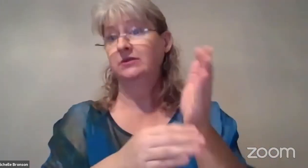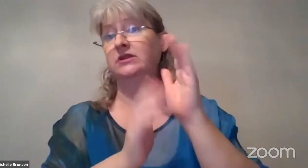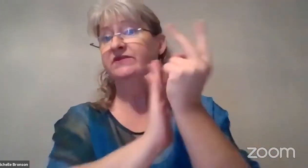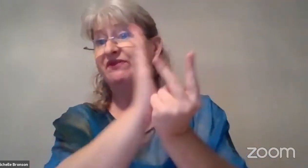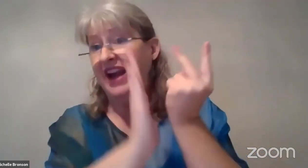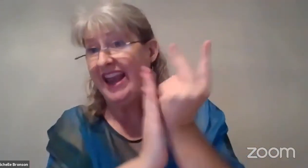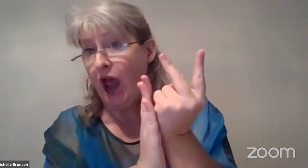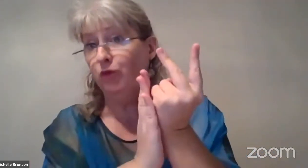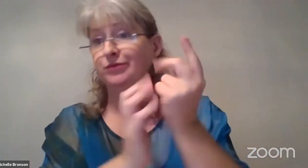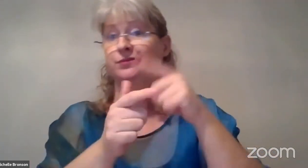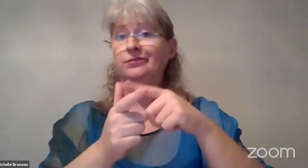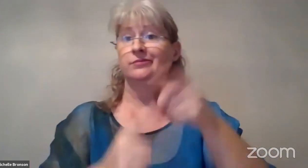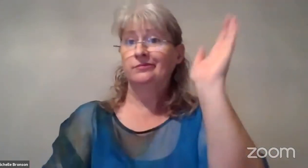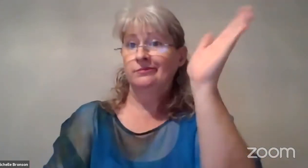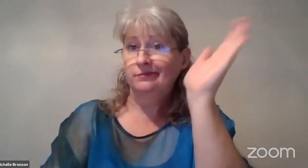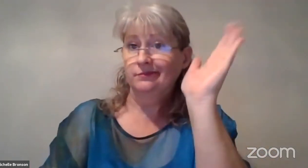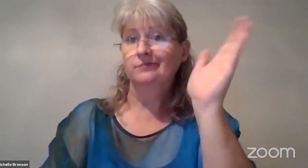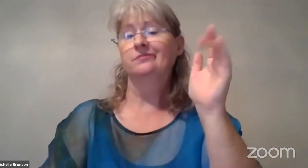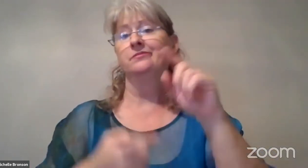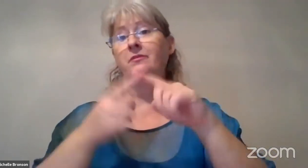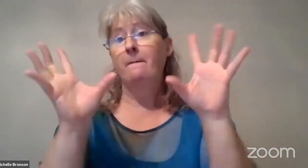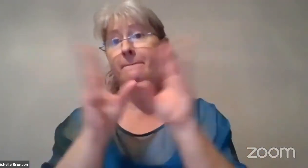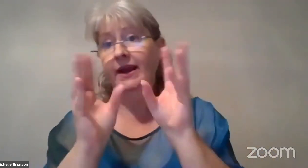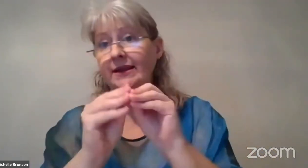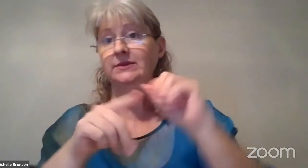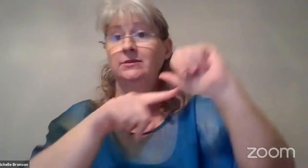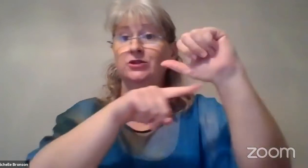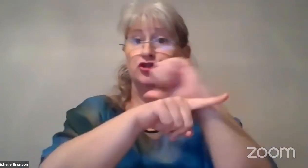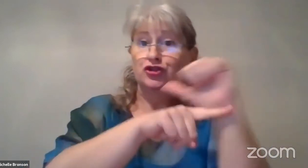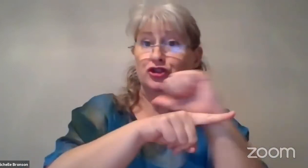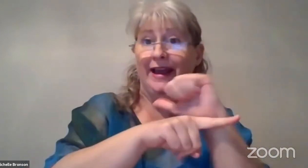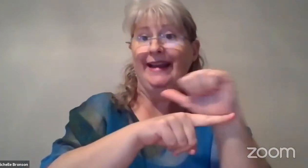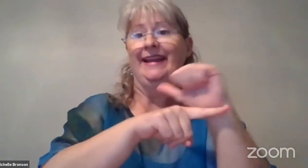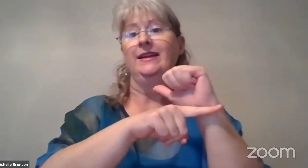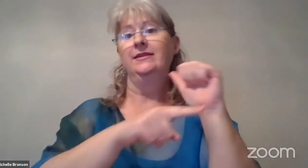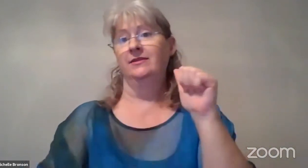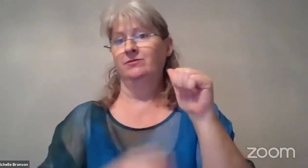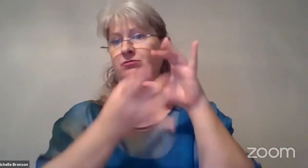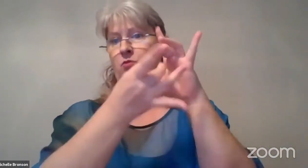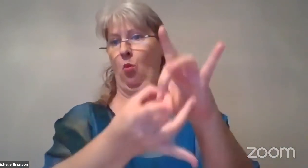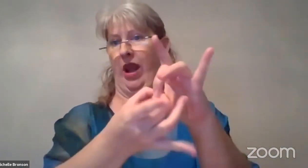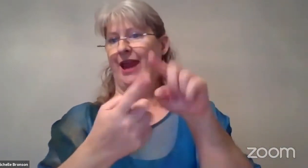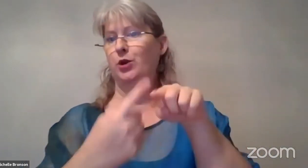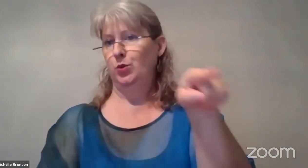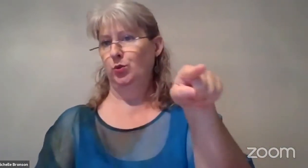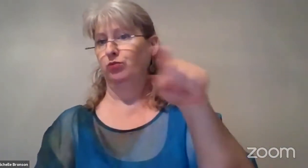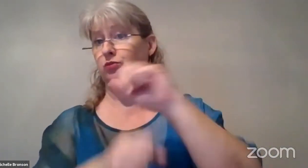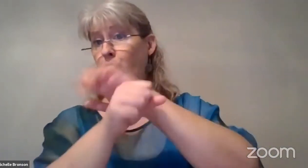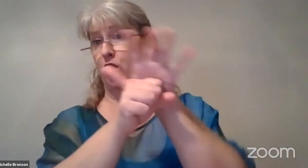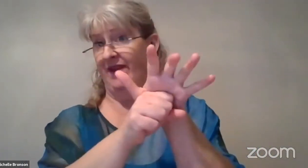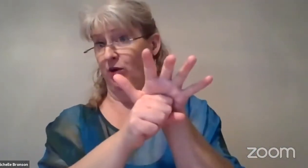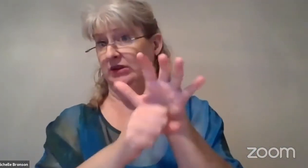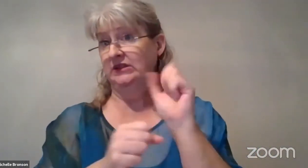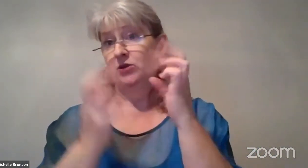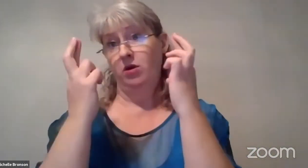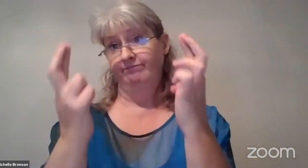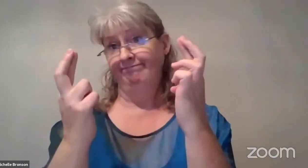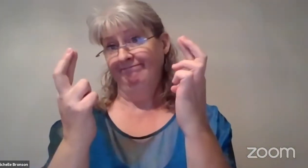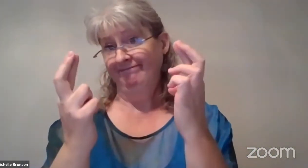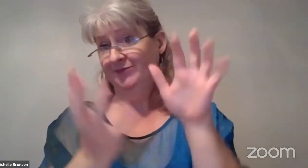grant will pay for a lot of the interpreting services, videos, presentations, meetings, training, and the like as